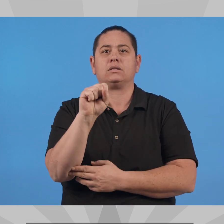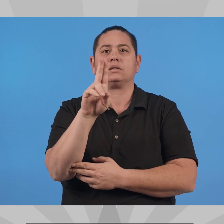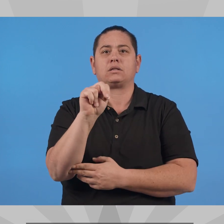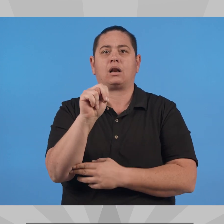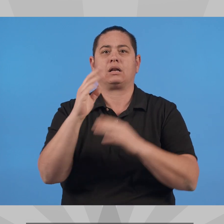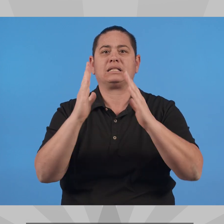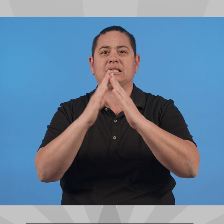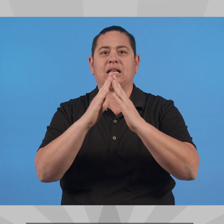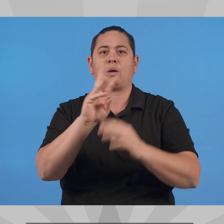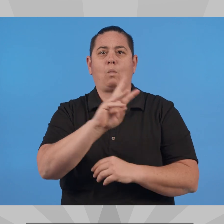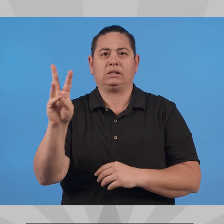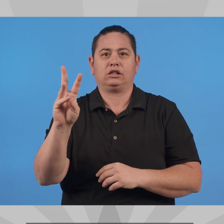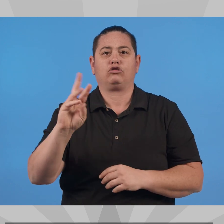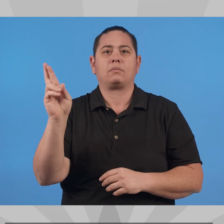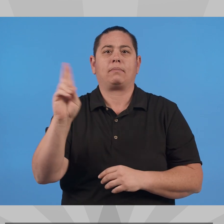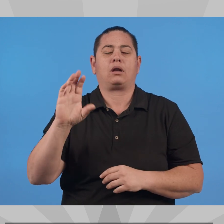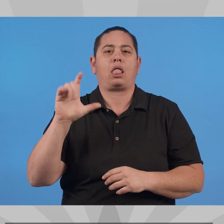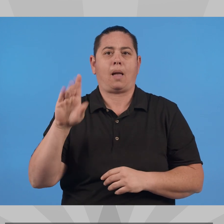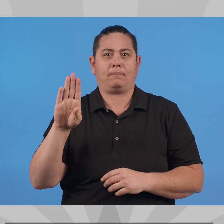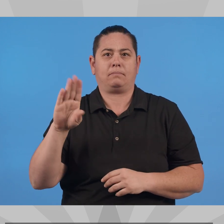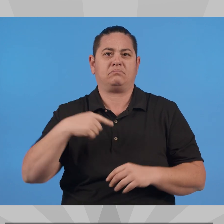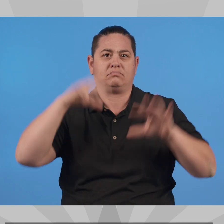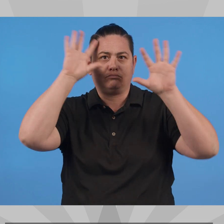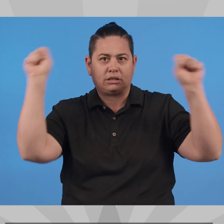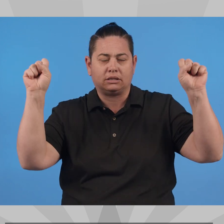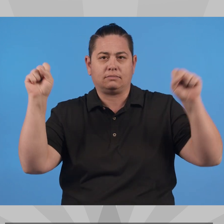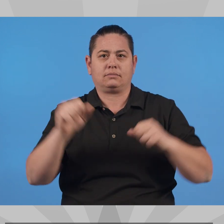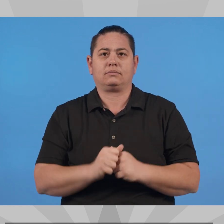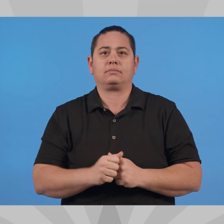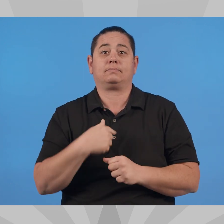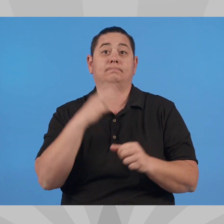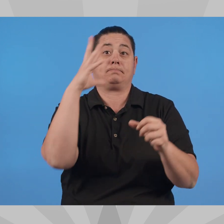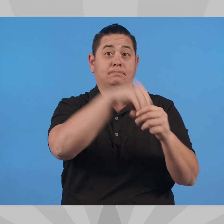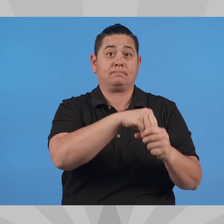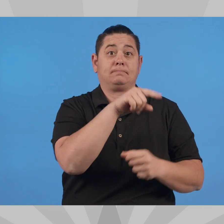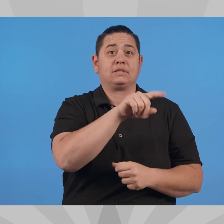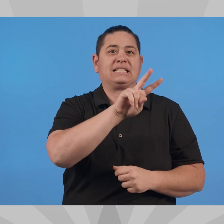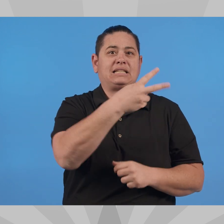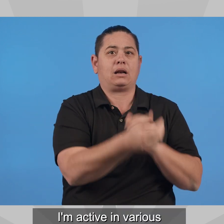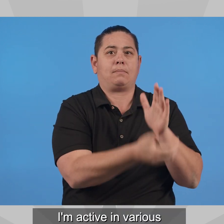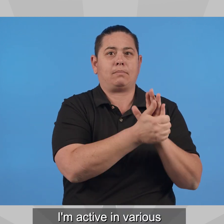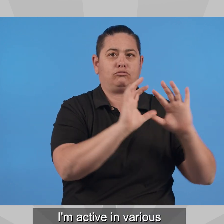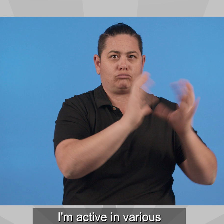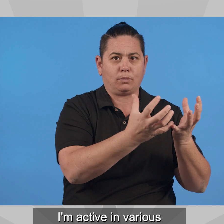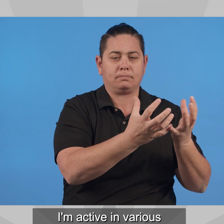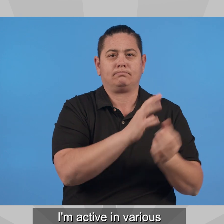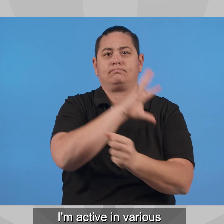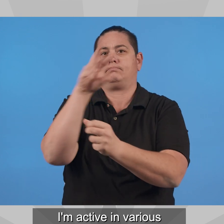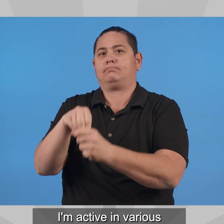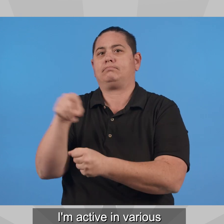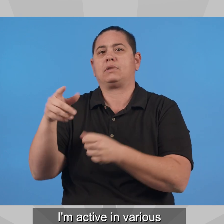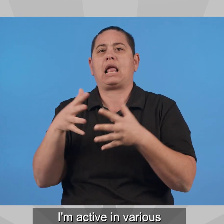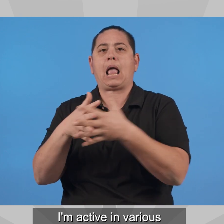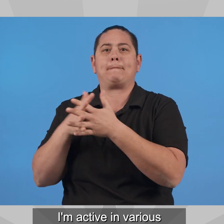I also served as past president of the Sun City West Republican Club. I'm active in various